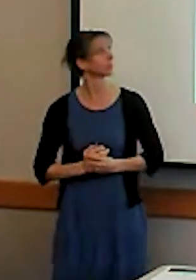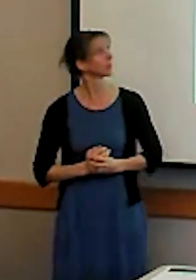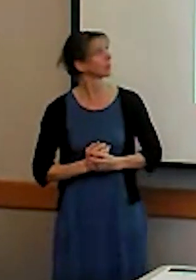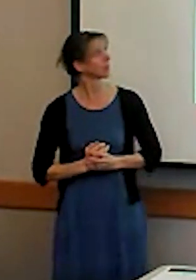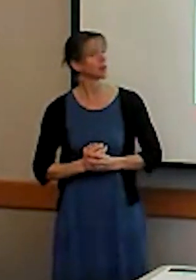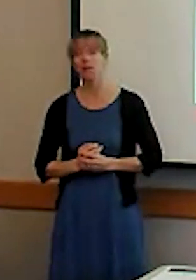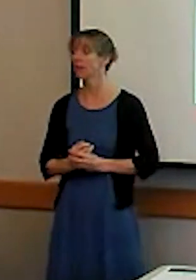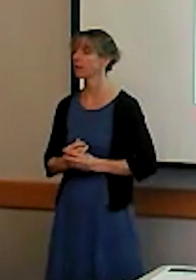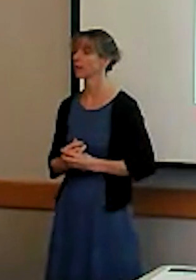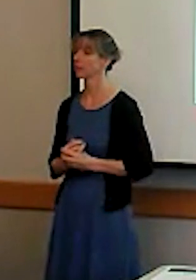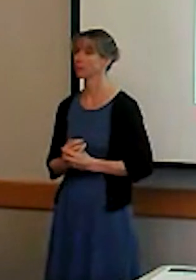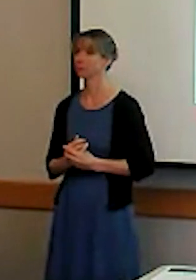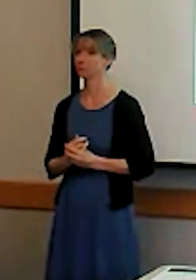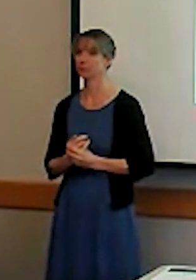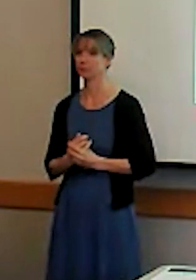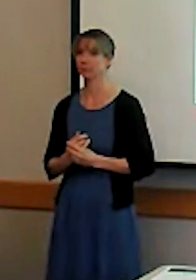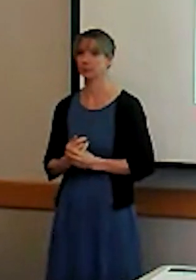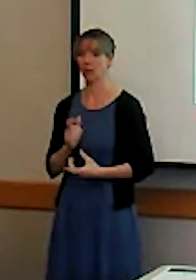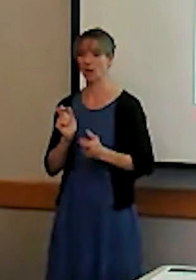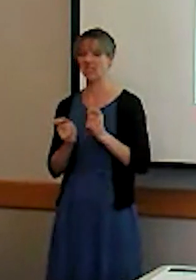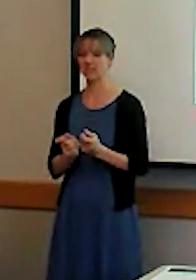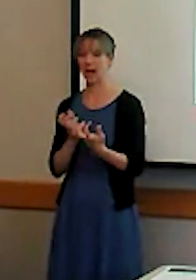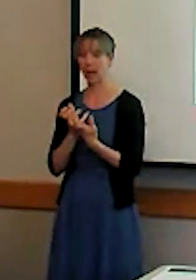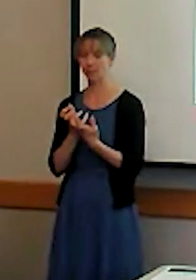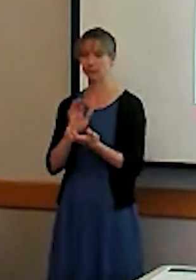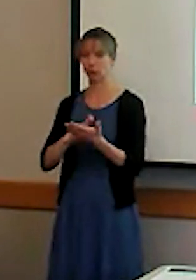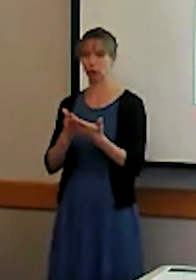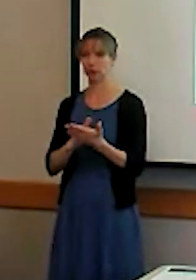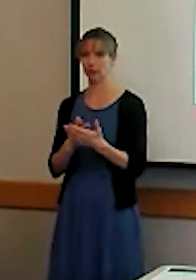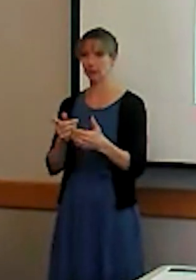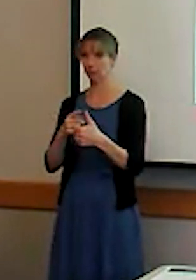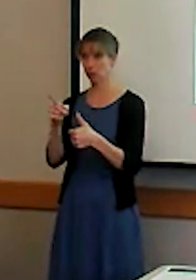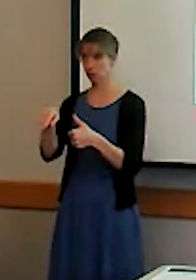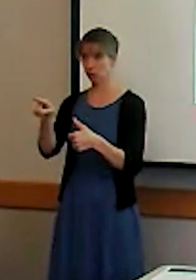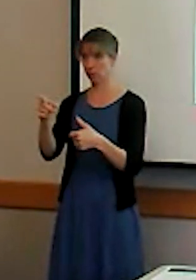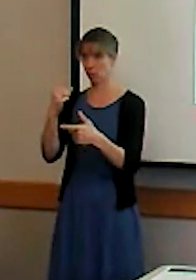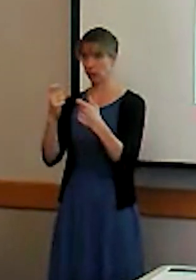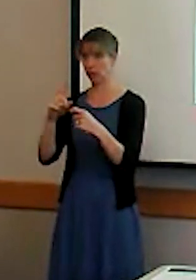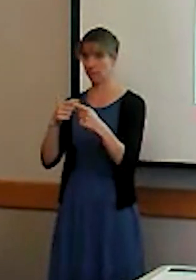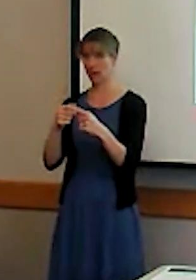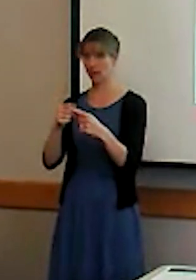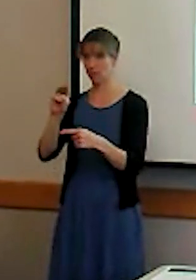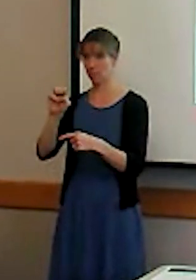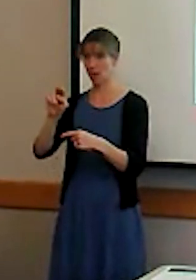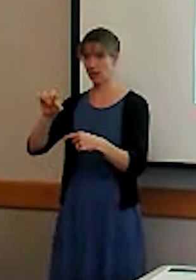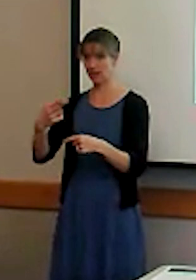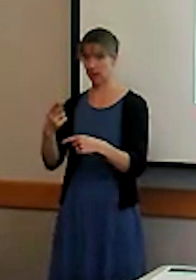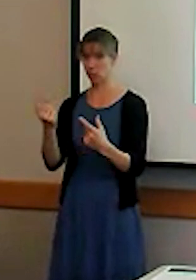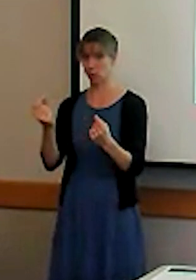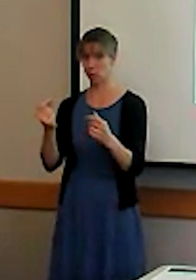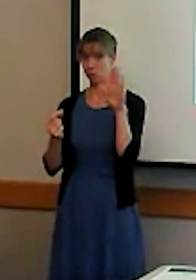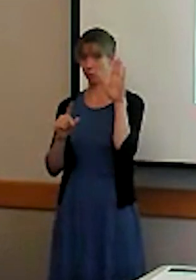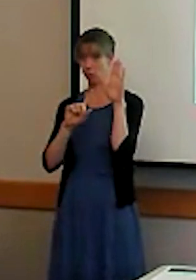So now we'll talk a little bit about adaptive cooking. First, does anyone have any questions about what Montec does?